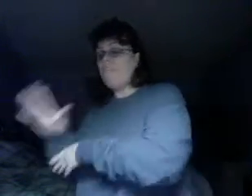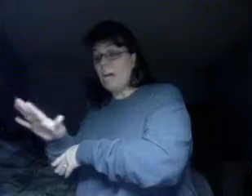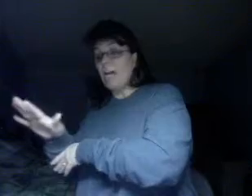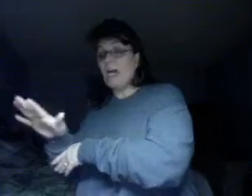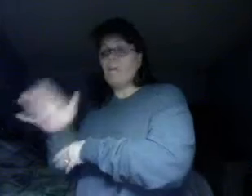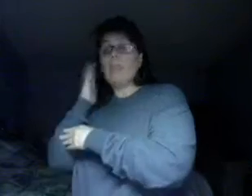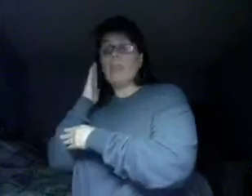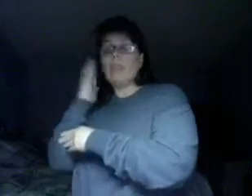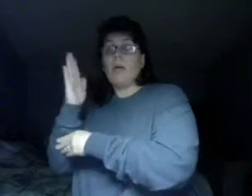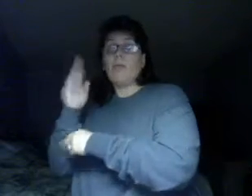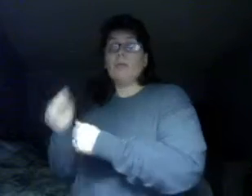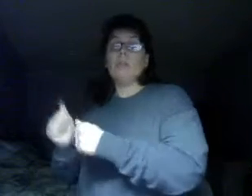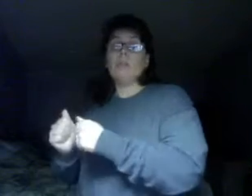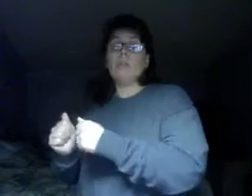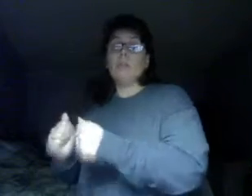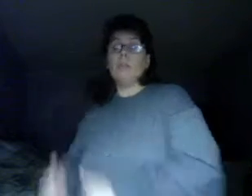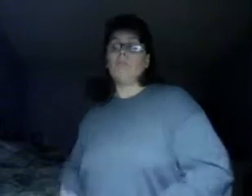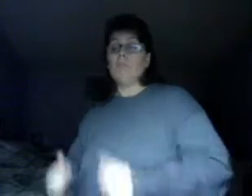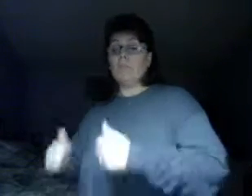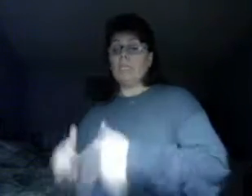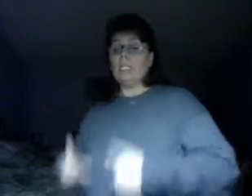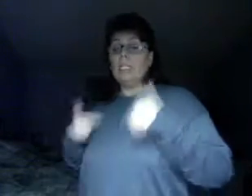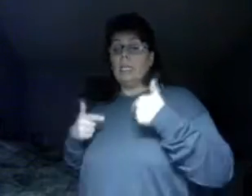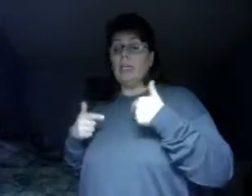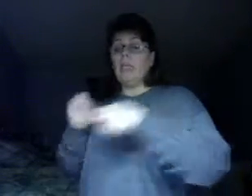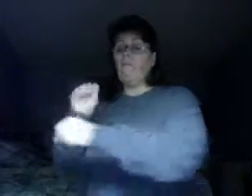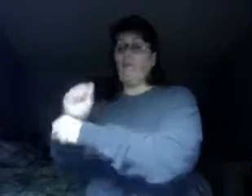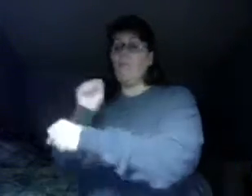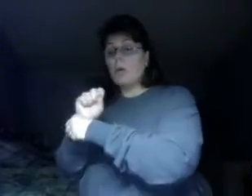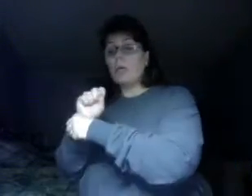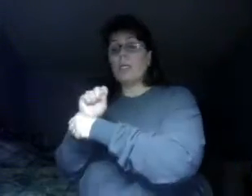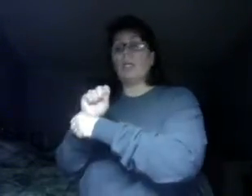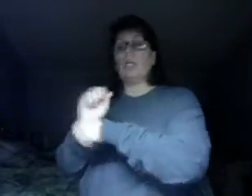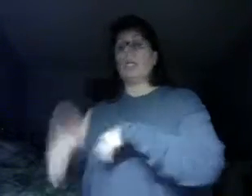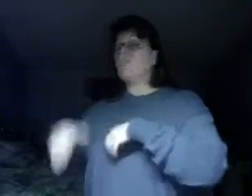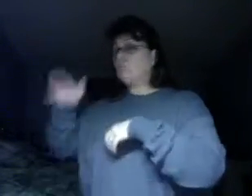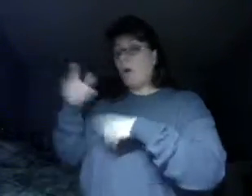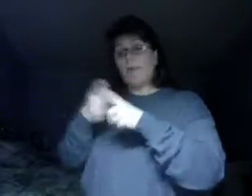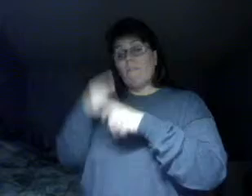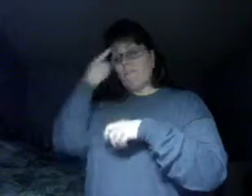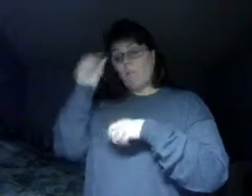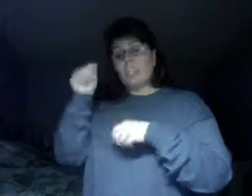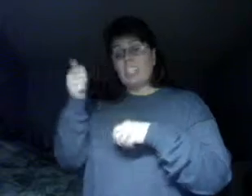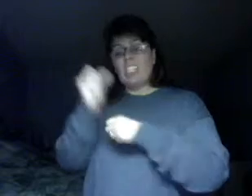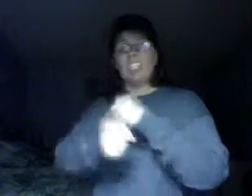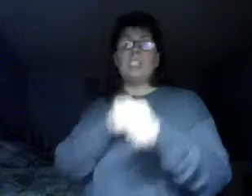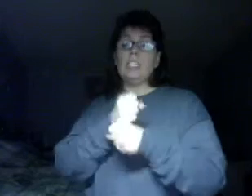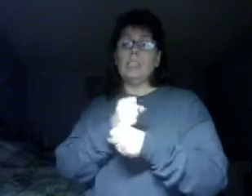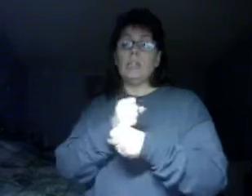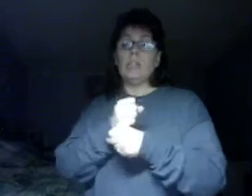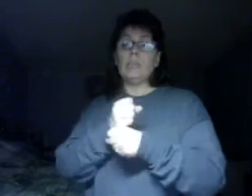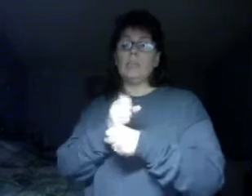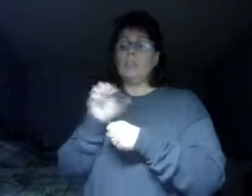is alive and living and working and being productive for 10 years. So it affects every